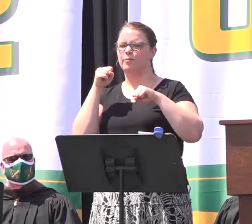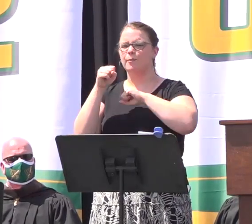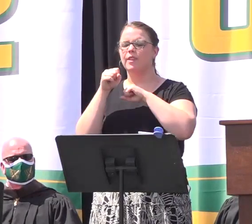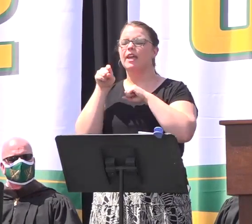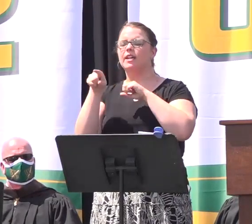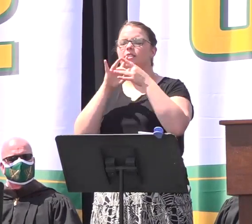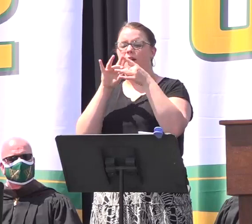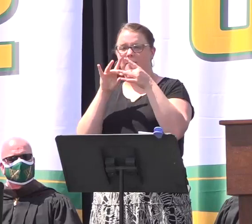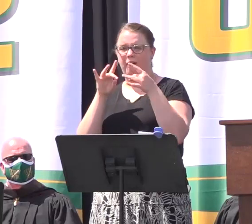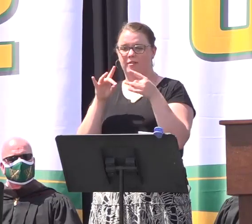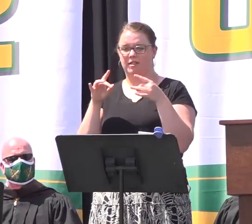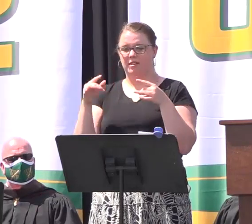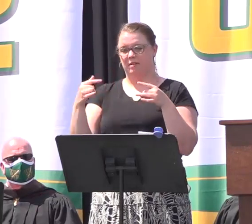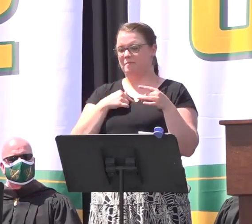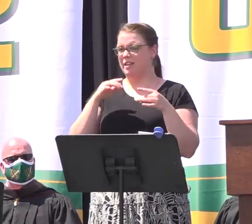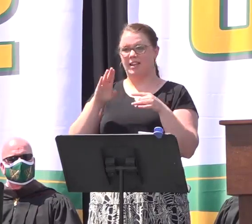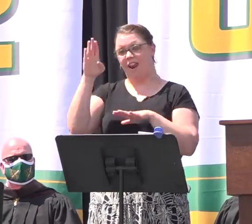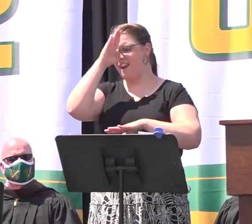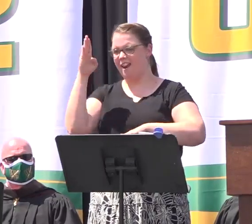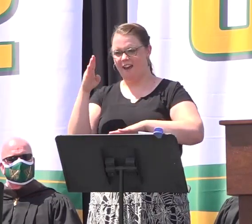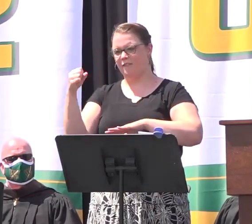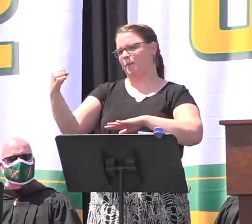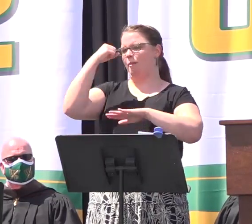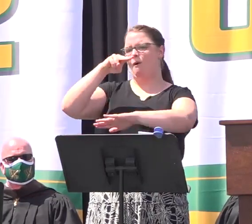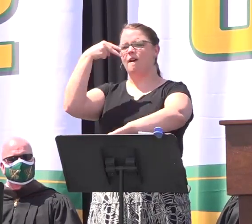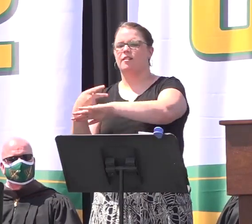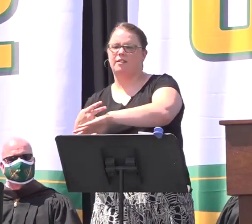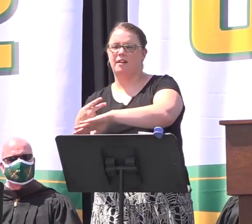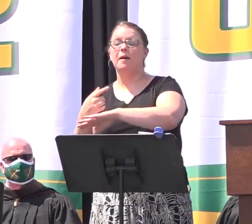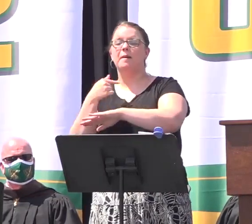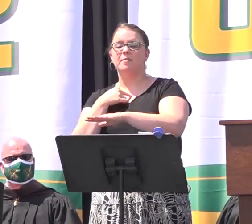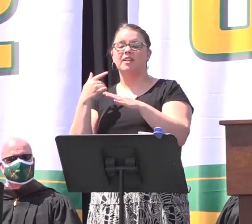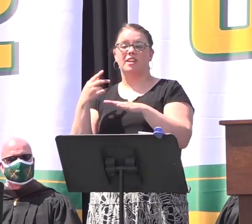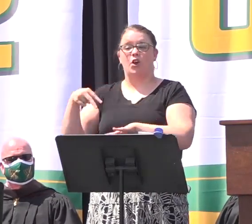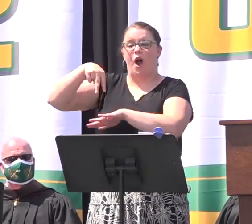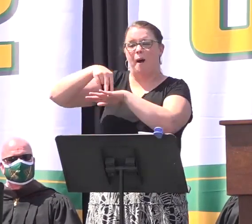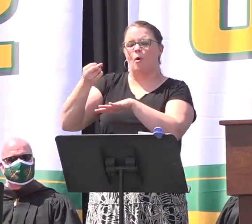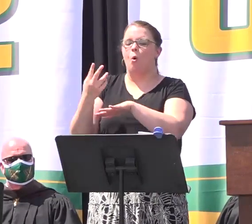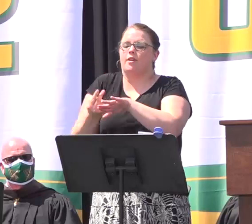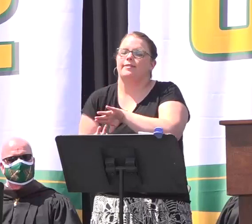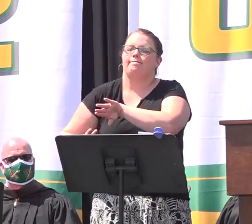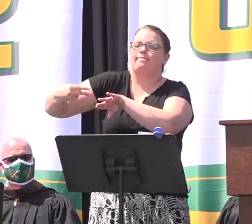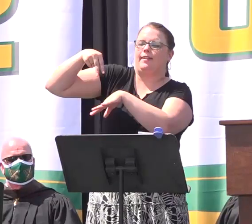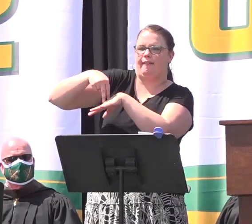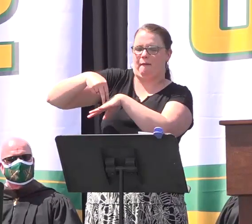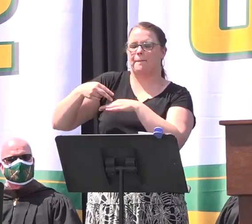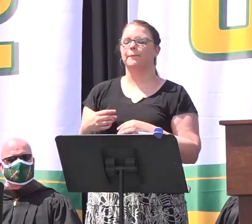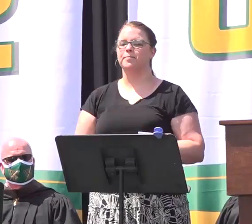never been knocked down. I'm either up or getting up." And remember, as someone